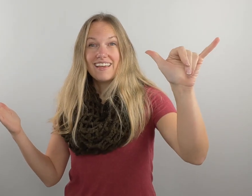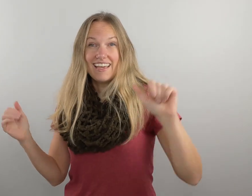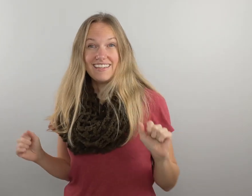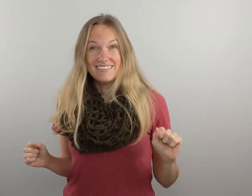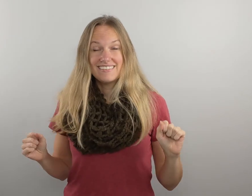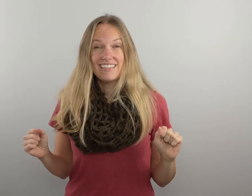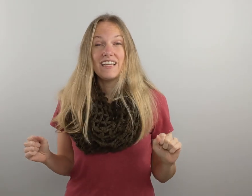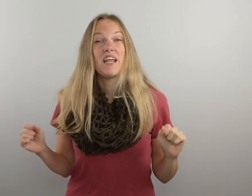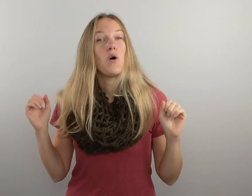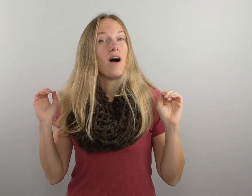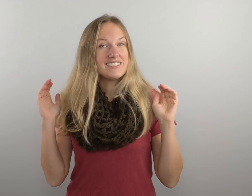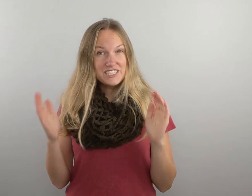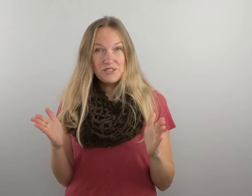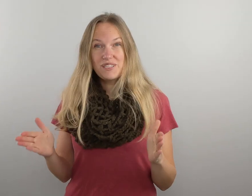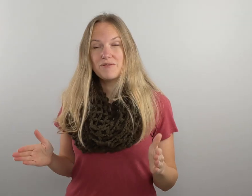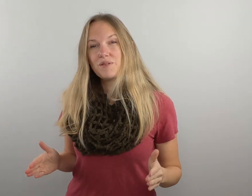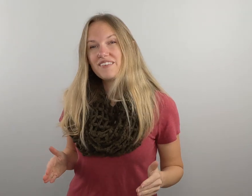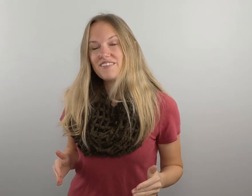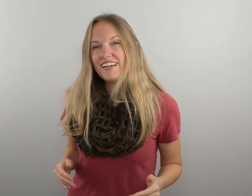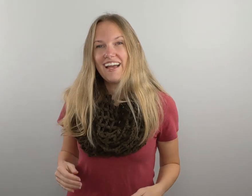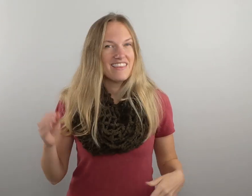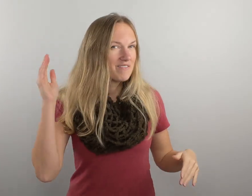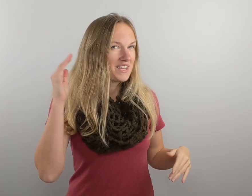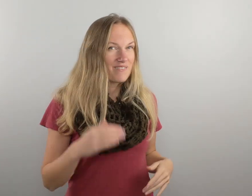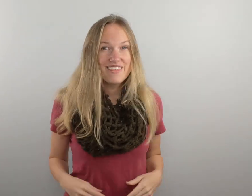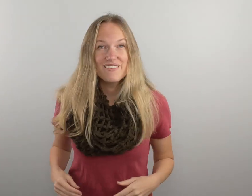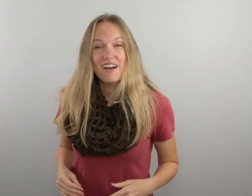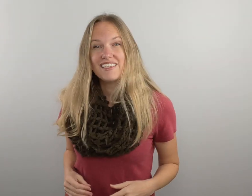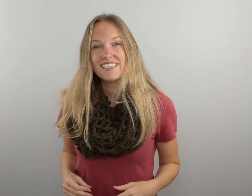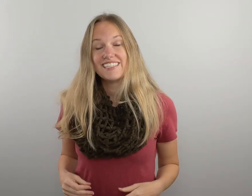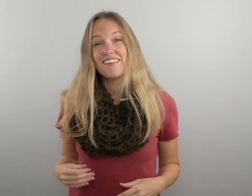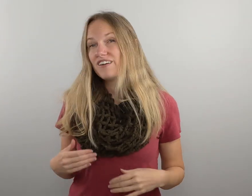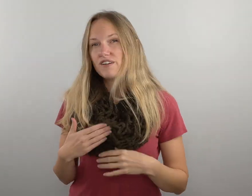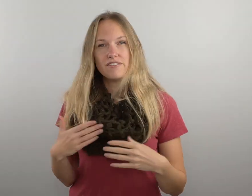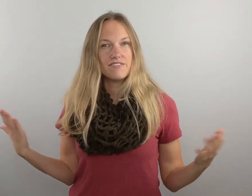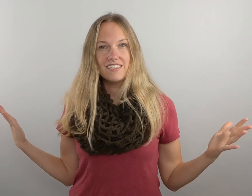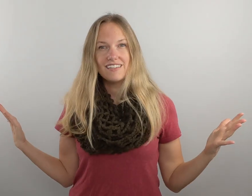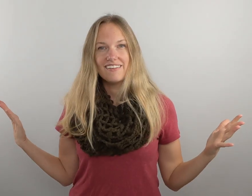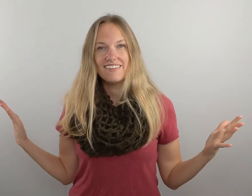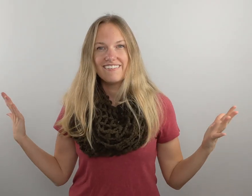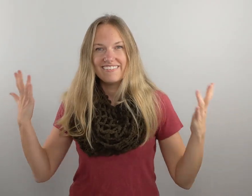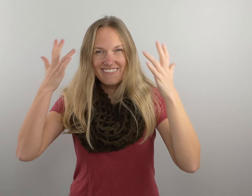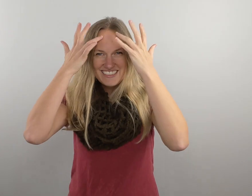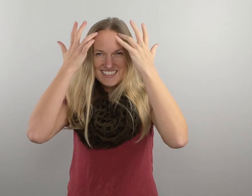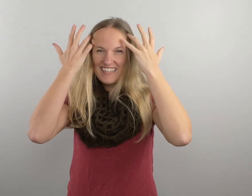Okay? Now, I'll teach you Psalm 23, and then we can run through everything together, or if you're feeling good, you don't have to watch the end of the